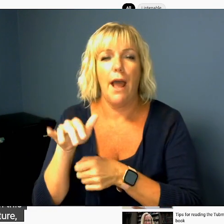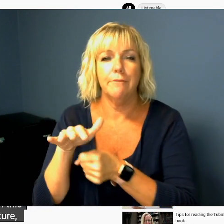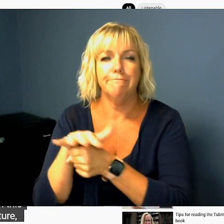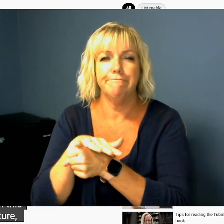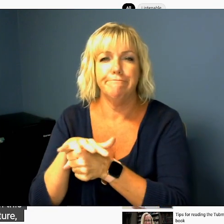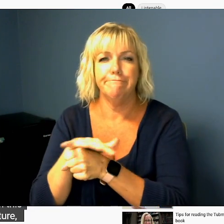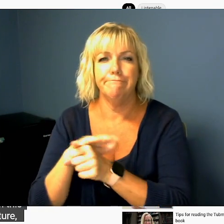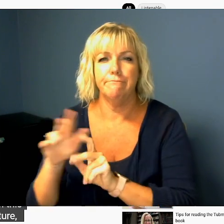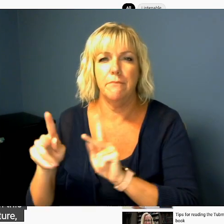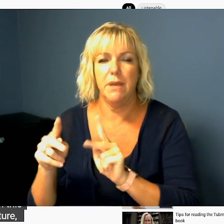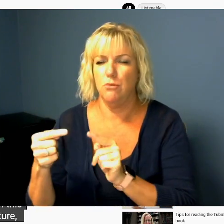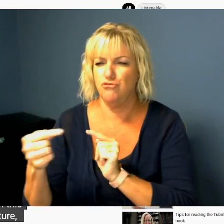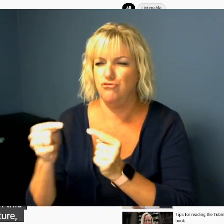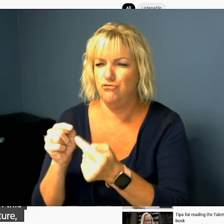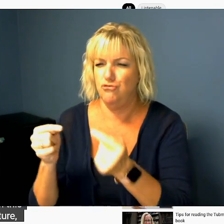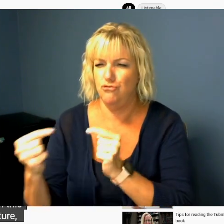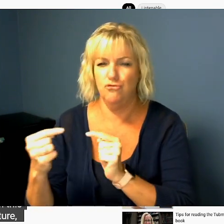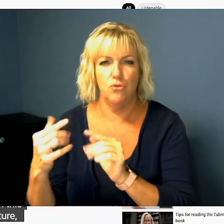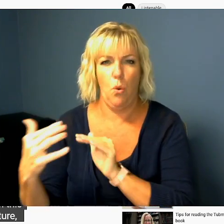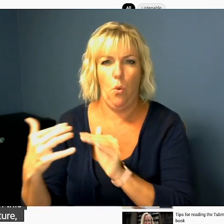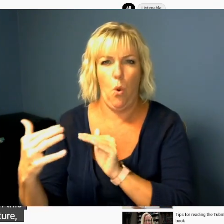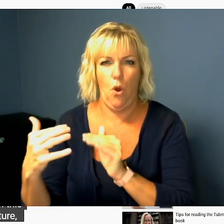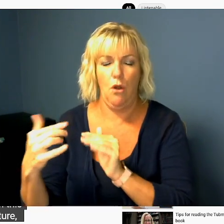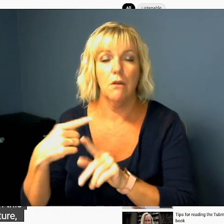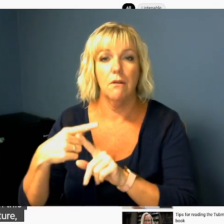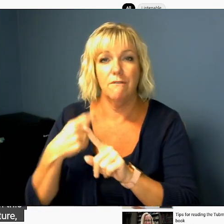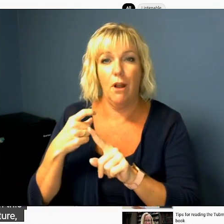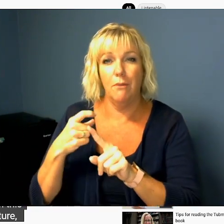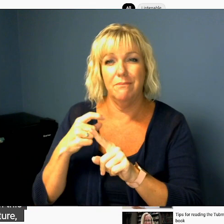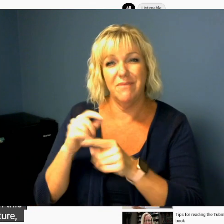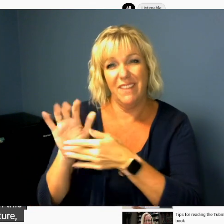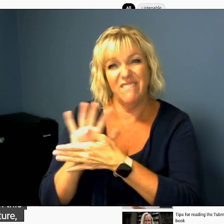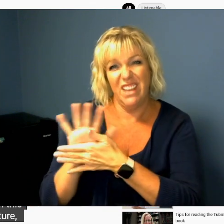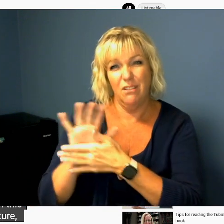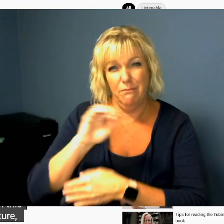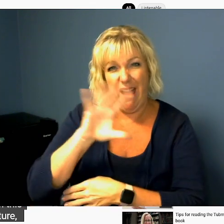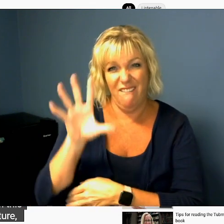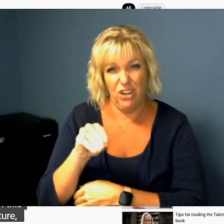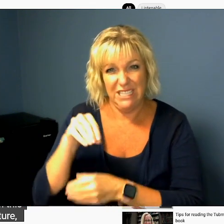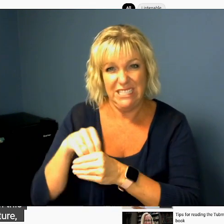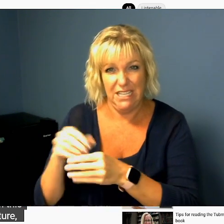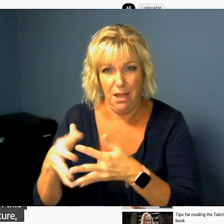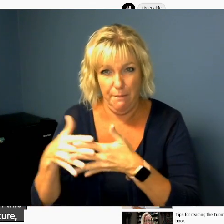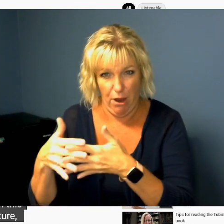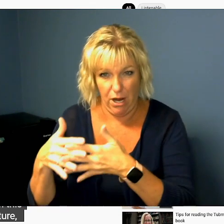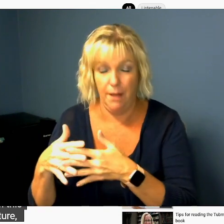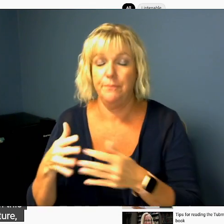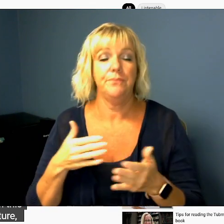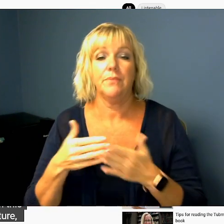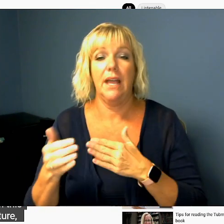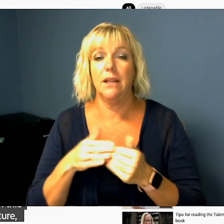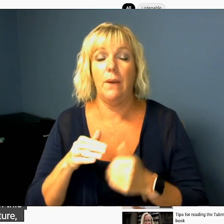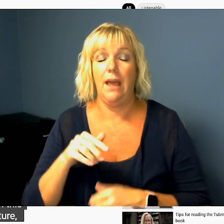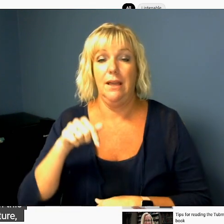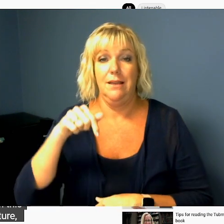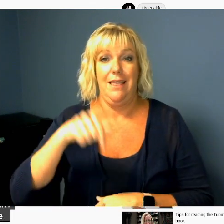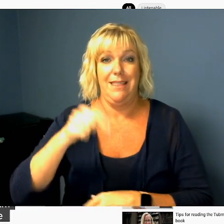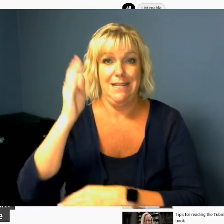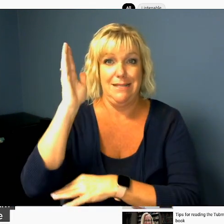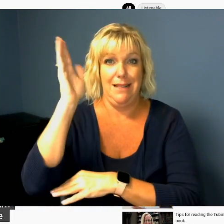war in the Africans in America film. So in this lecture, the 17th Century Turning Points